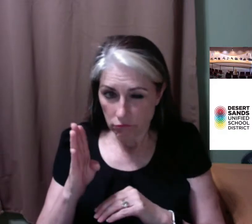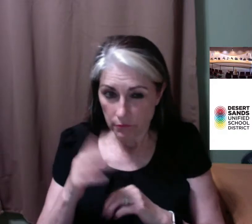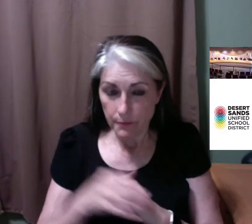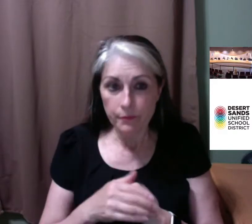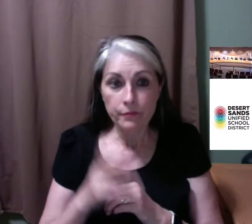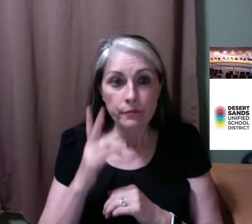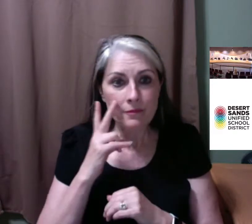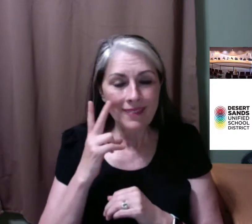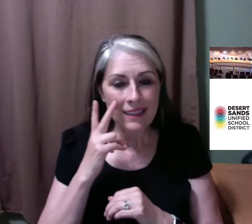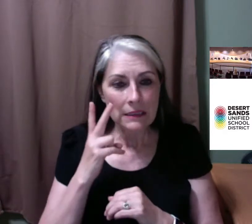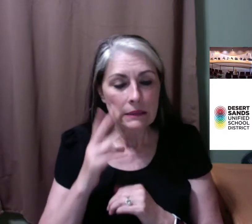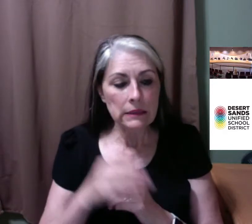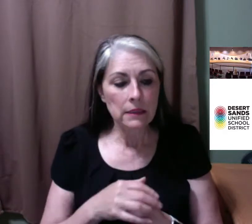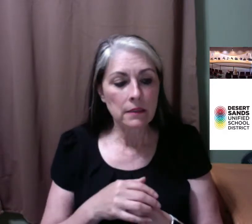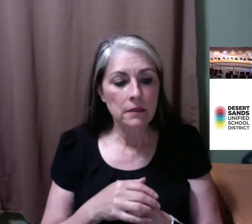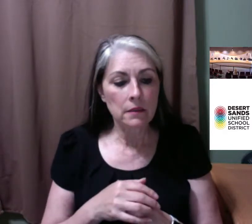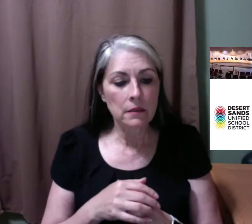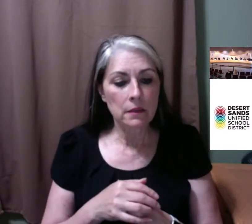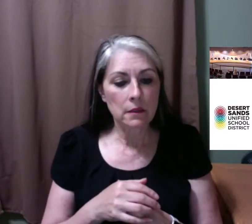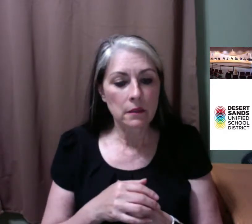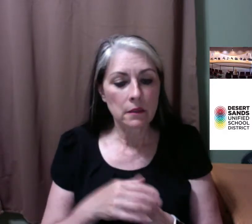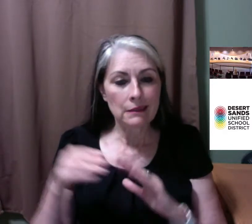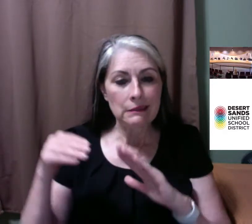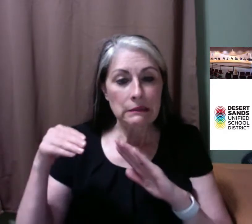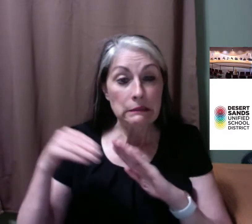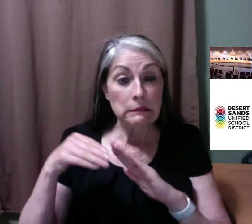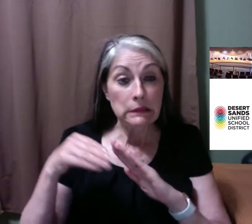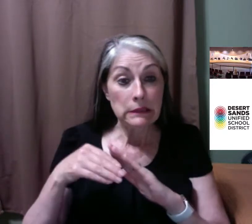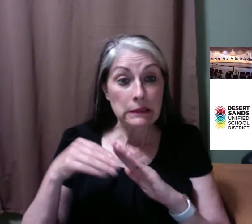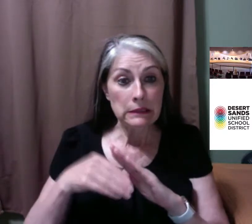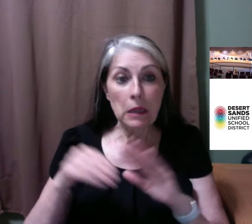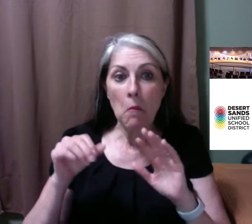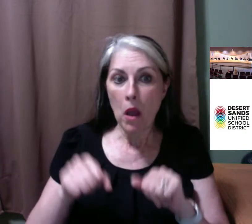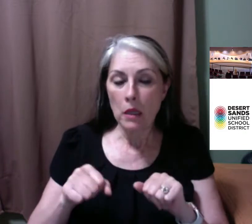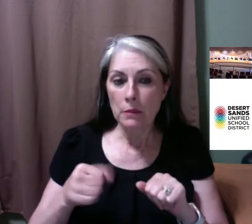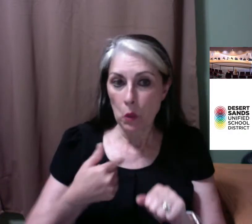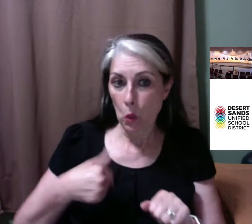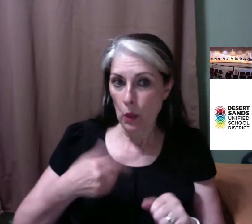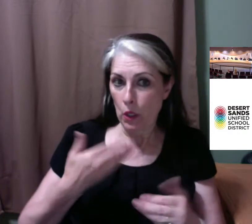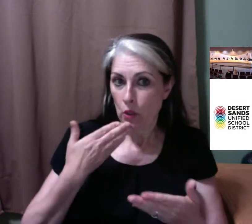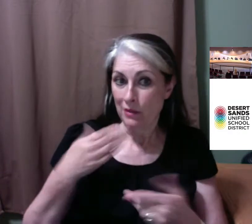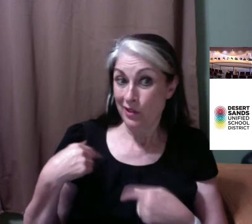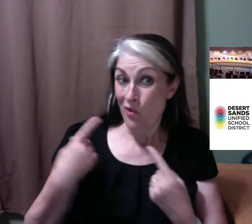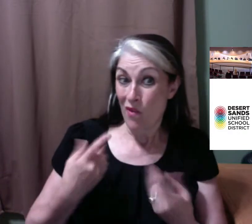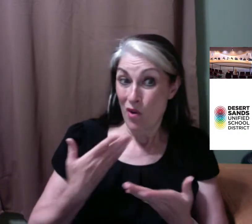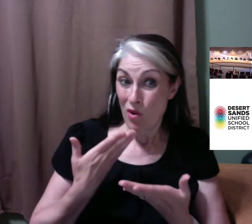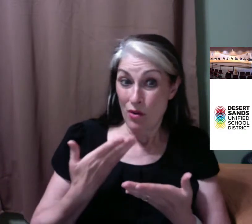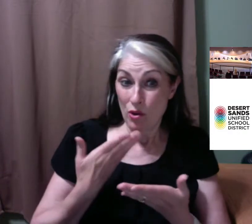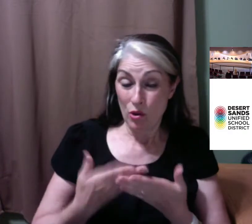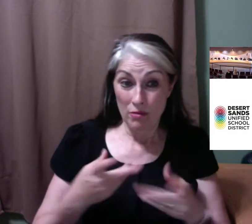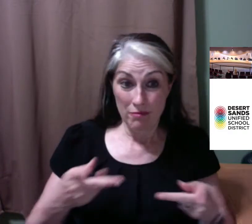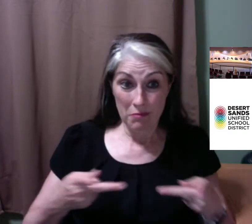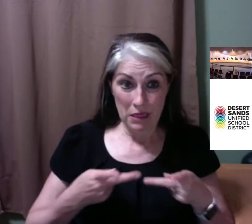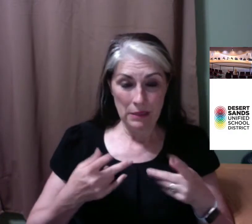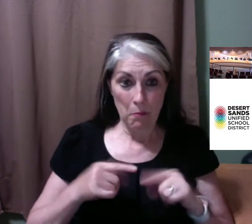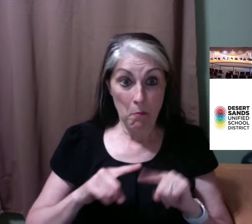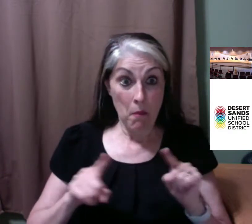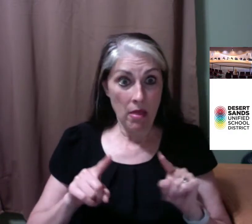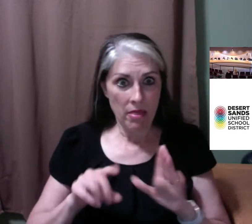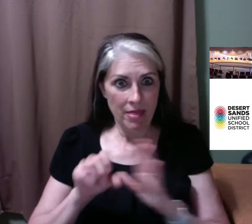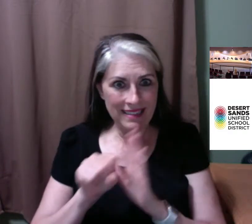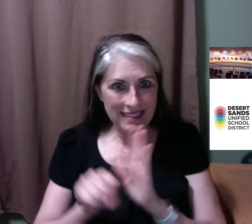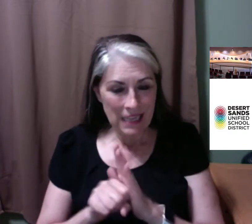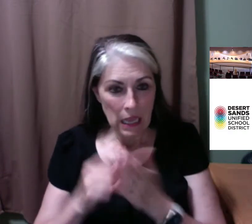seen that this downturn could be coming, and we're in a good place so far. But when I think about the state budget and